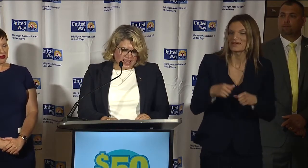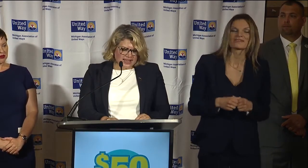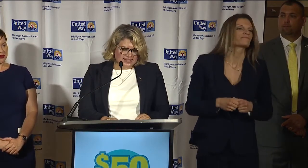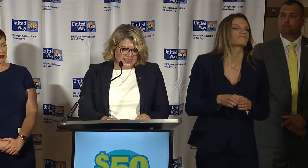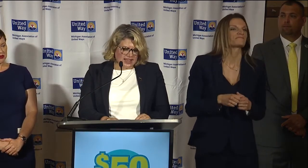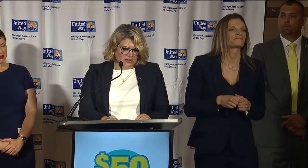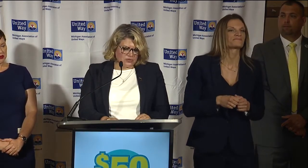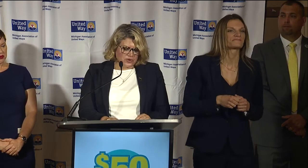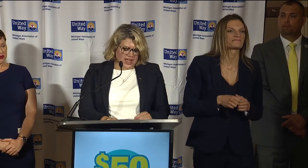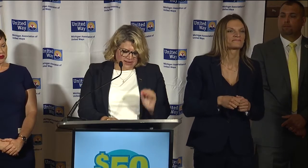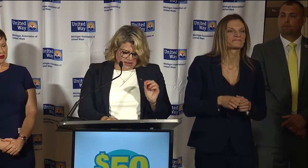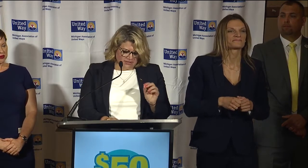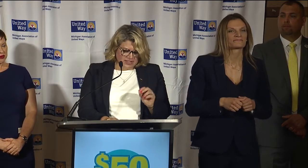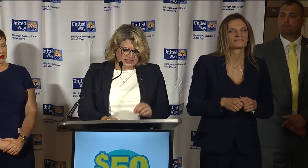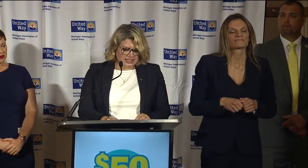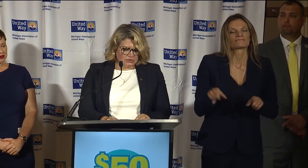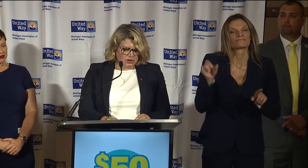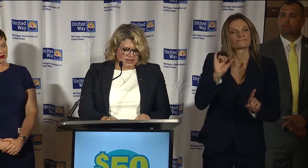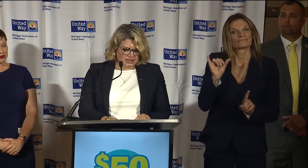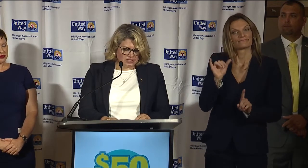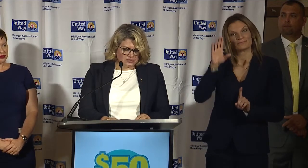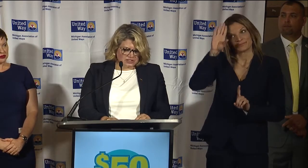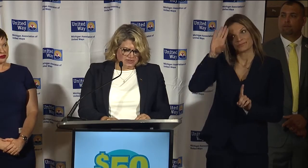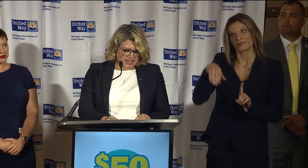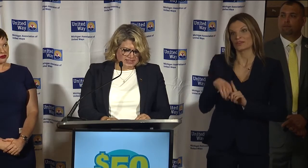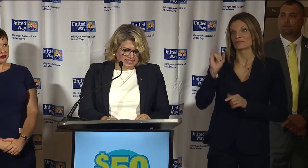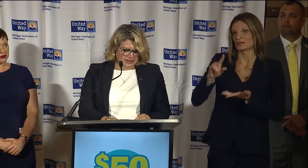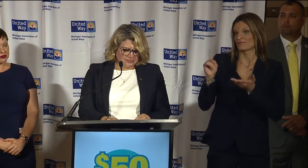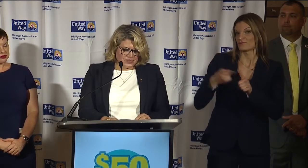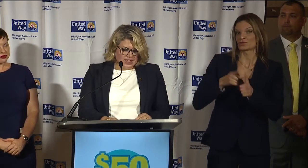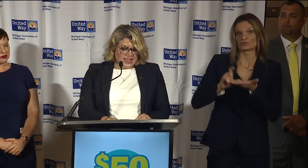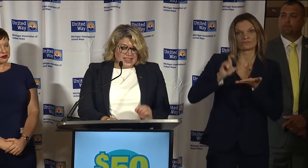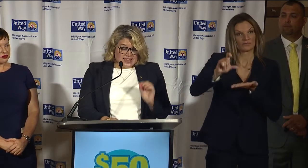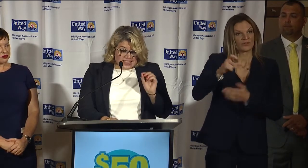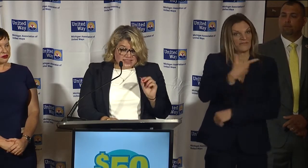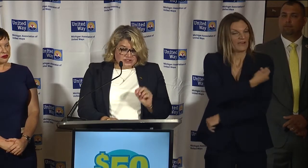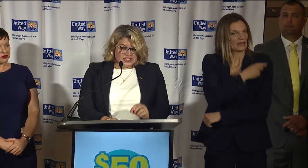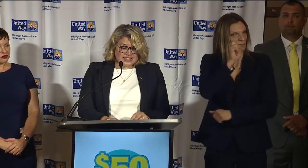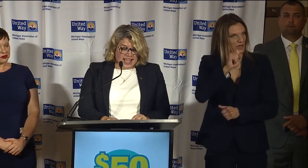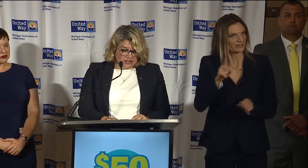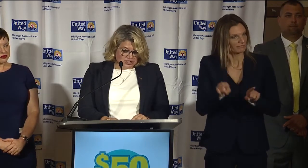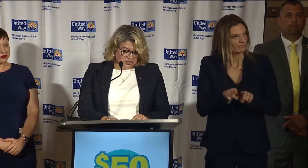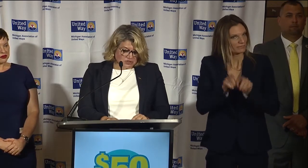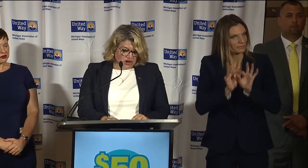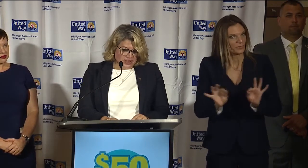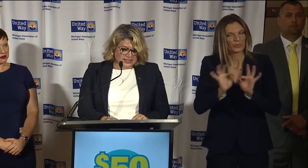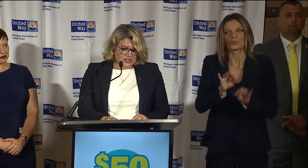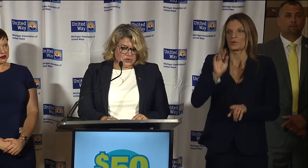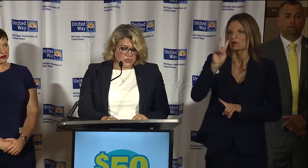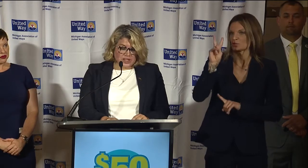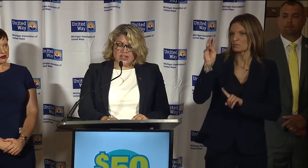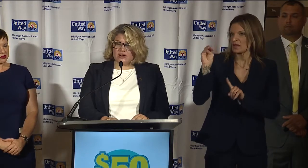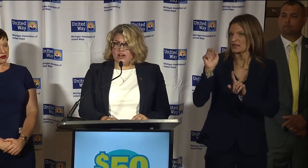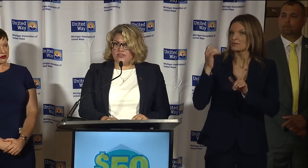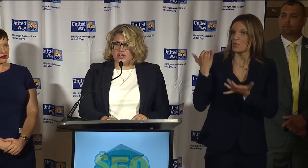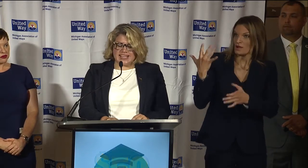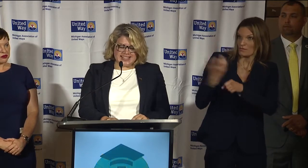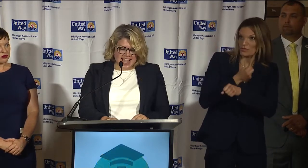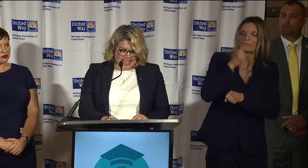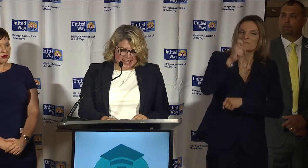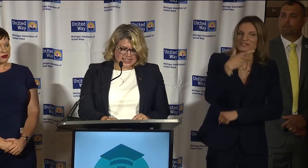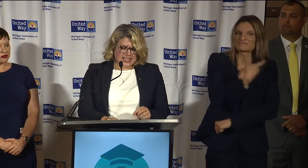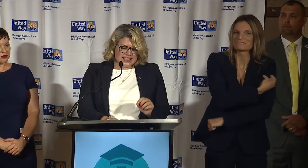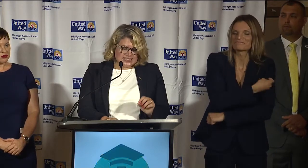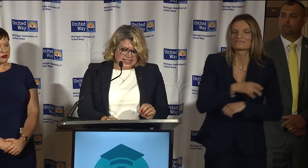win that, and obviously 1 dose of vaccine. Then there's the scholarship drawings. We are